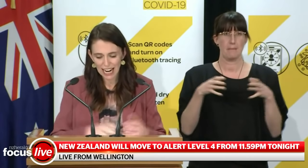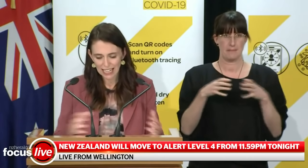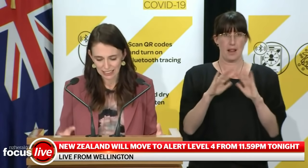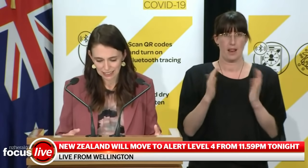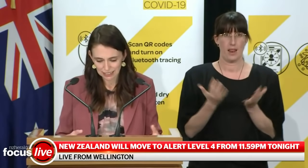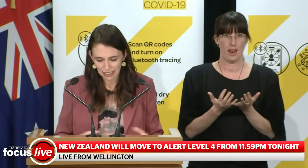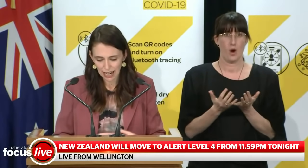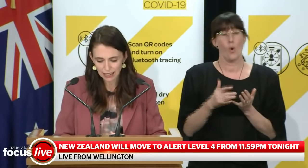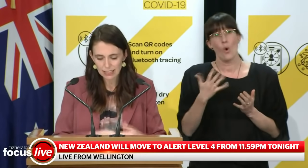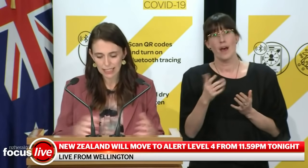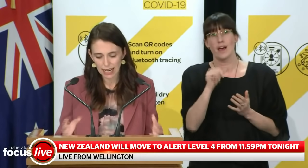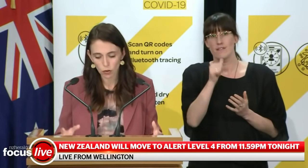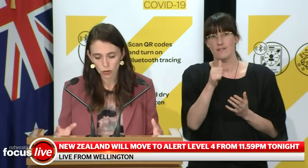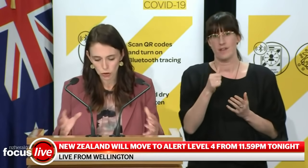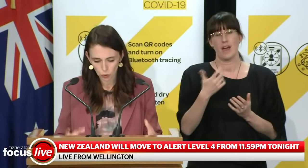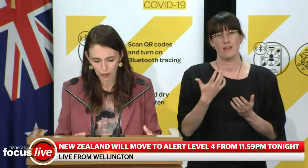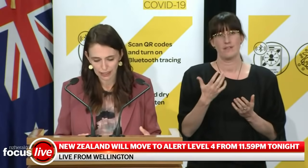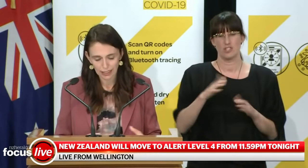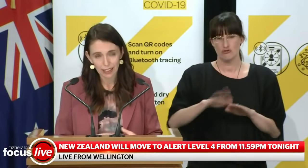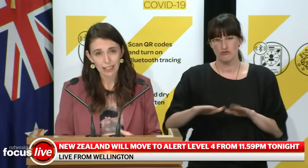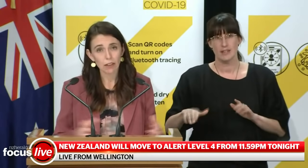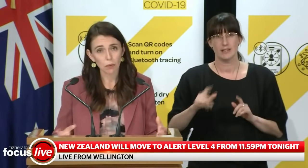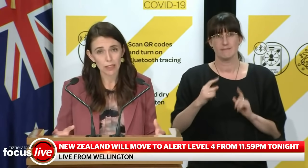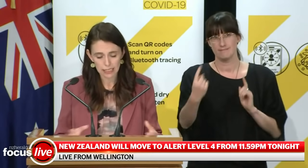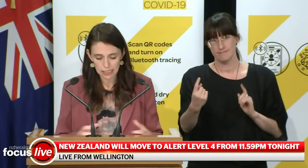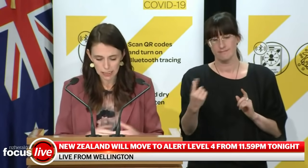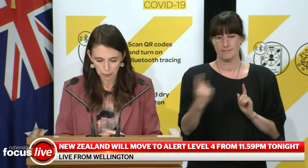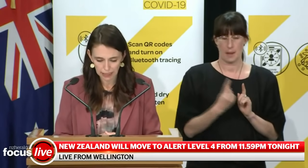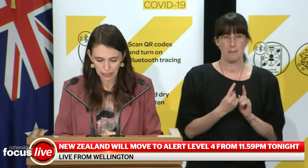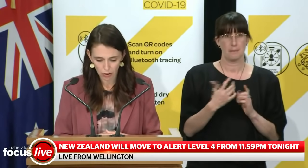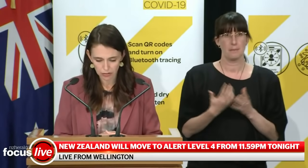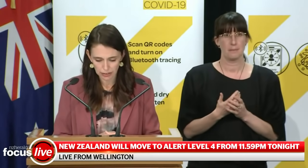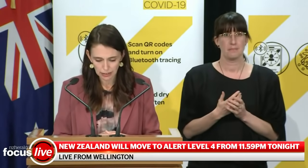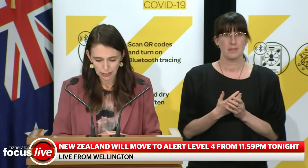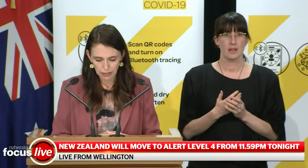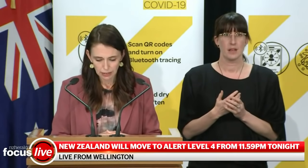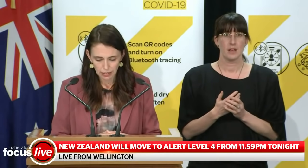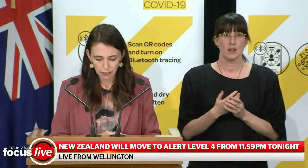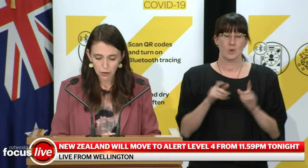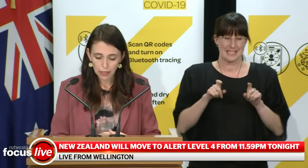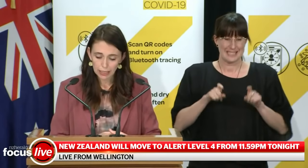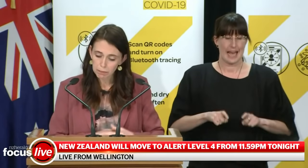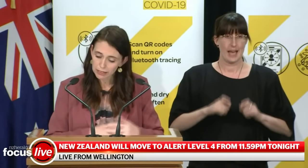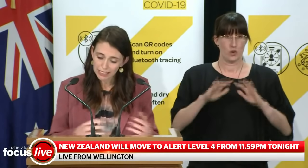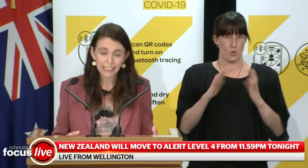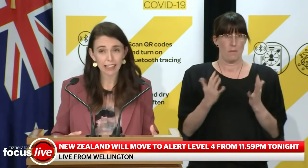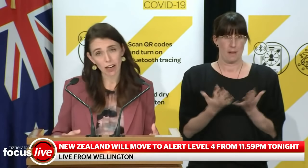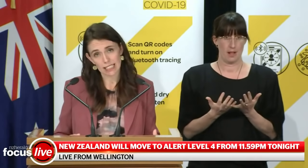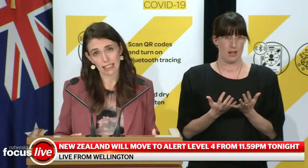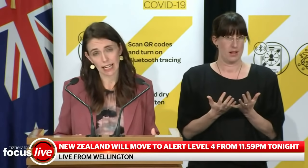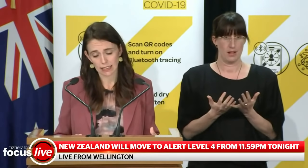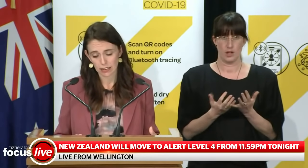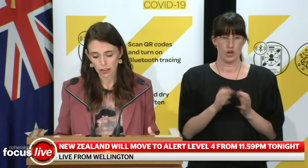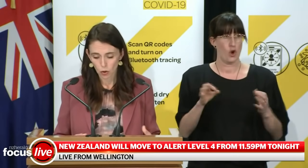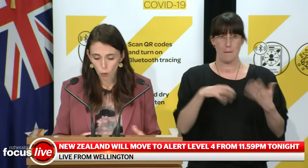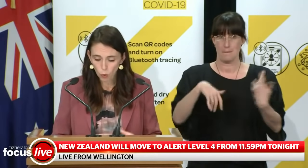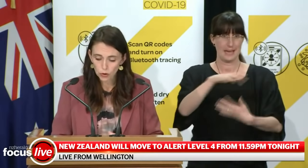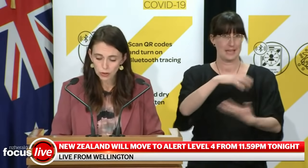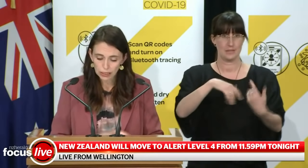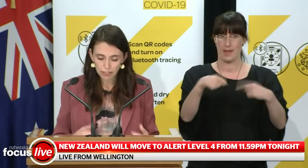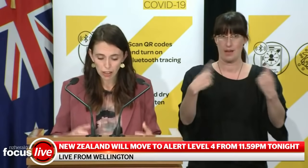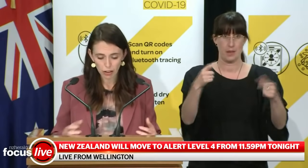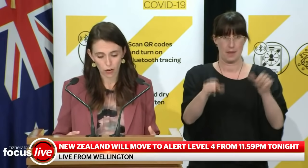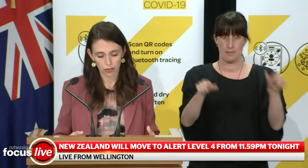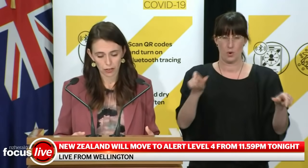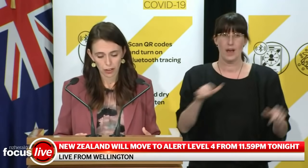must stay in it, and others cannot join. That risks spreading COVID. If you are completely isolated or